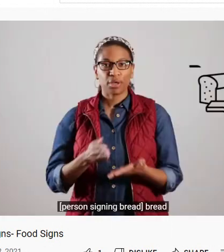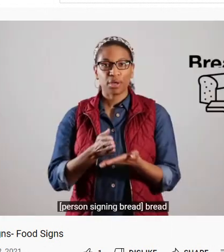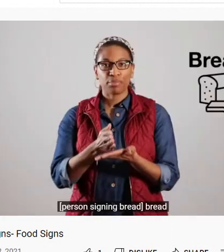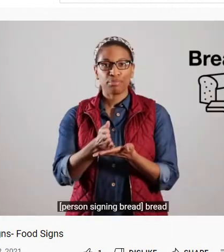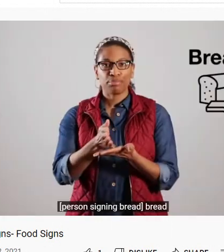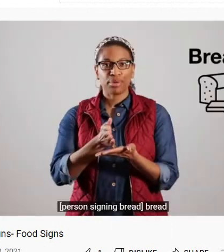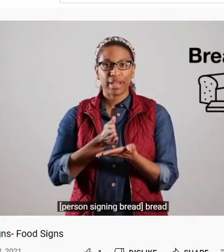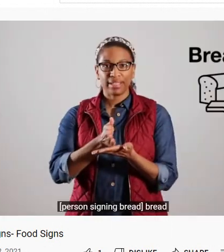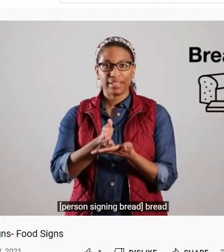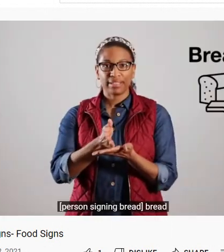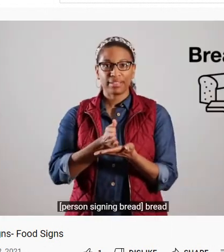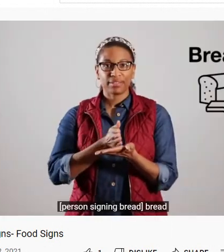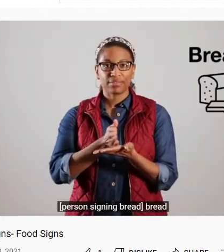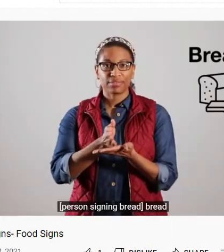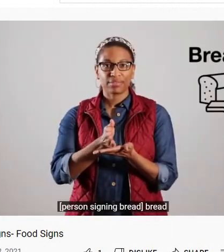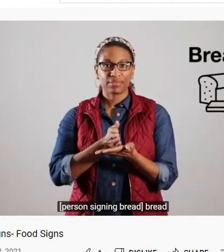Bread.